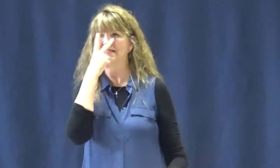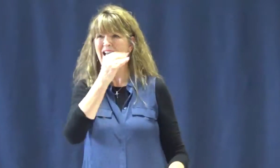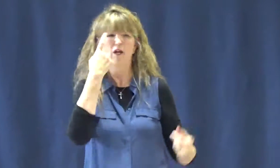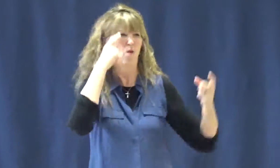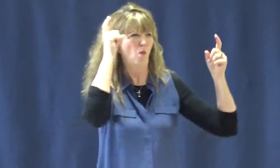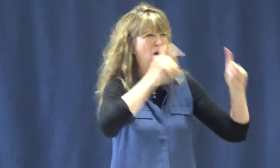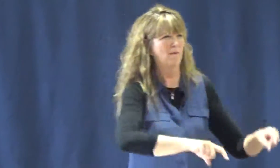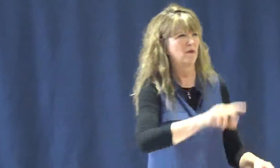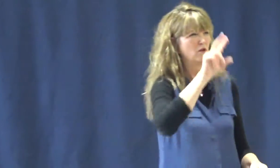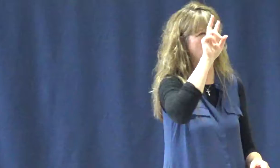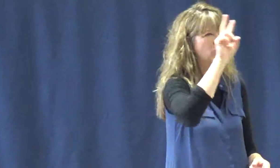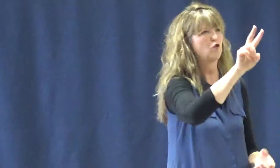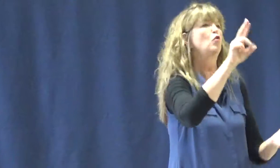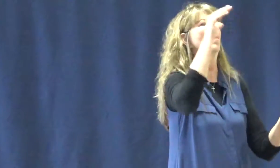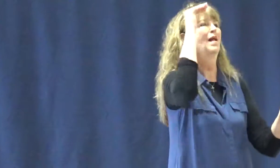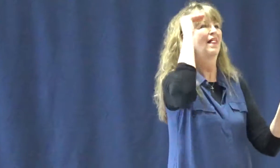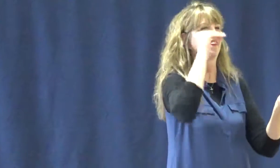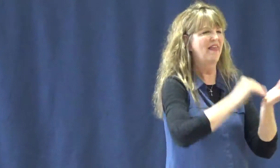peace. He did not see it. He wept